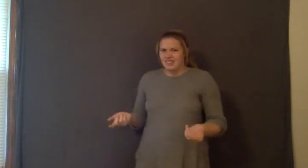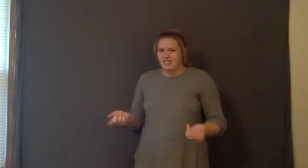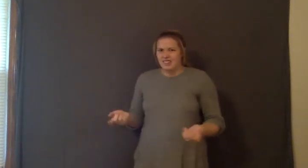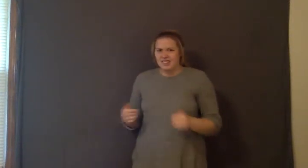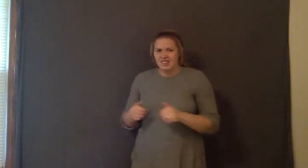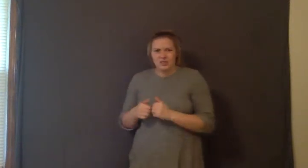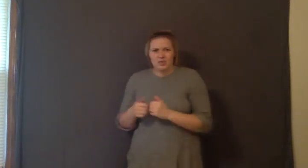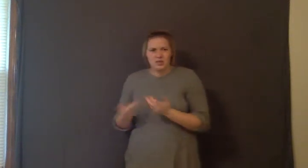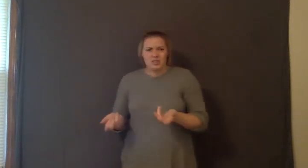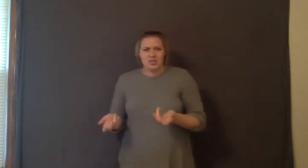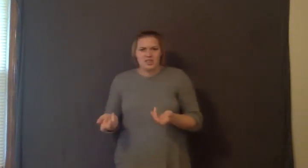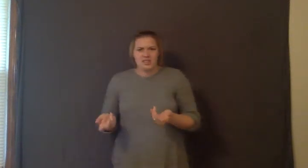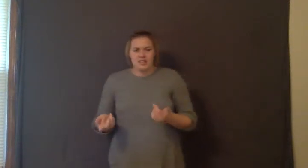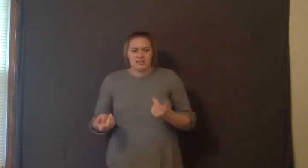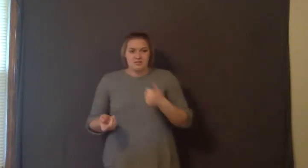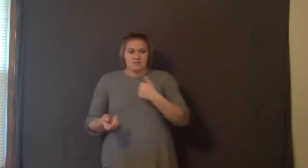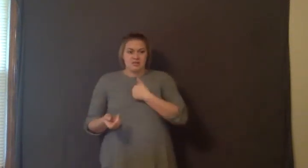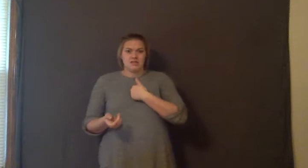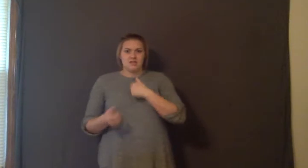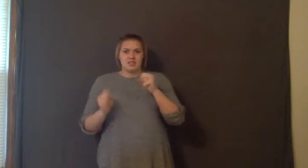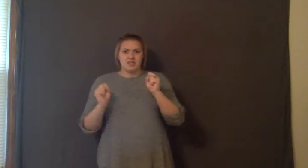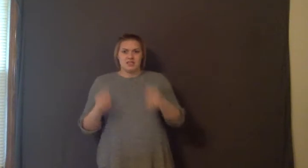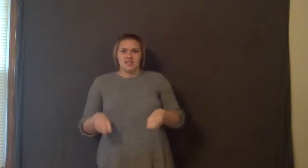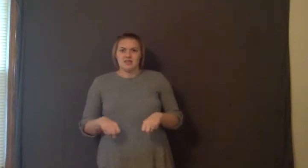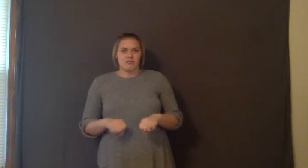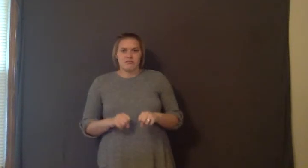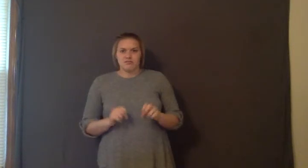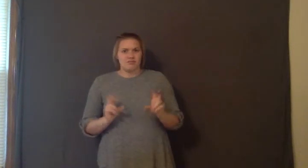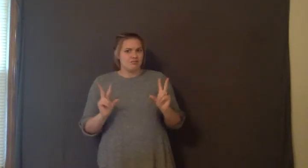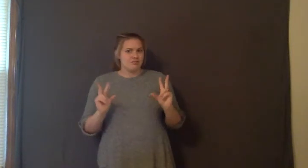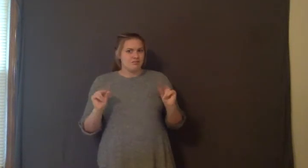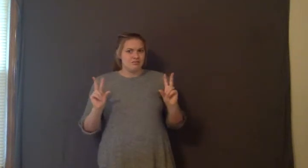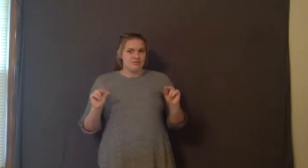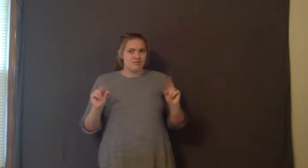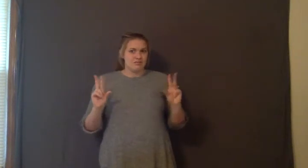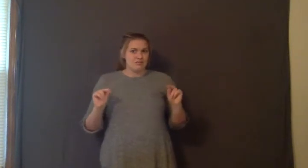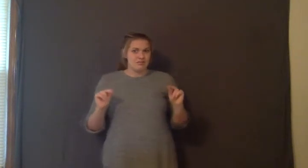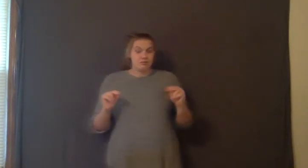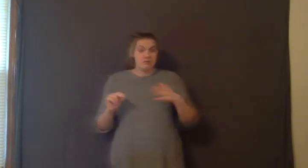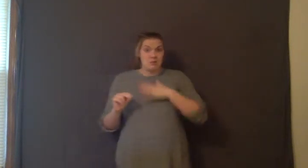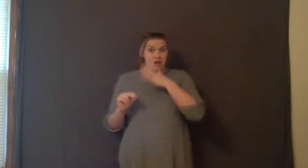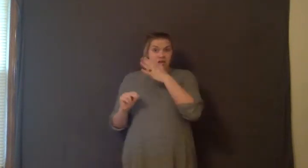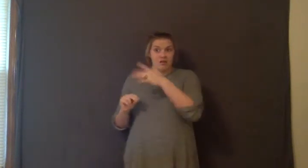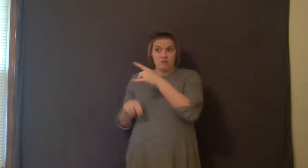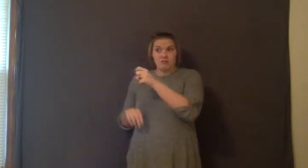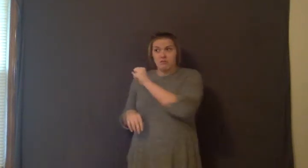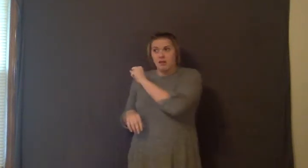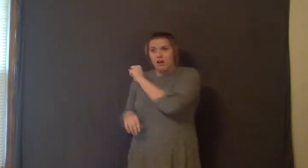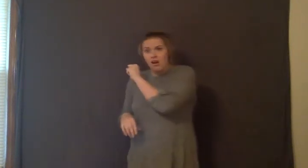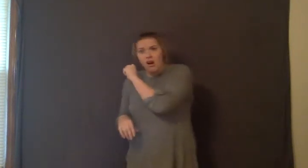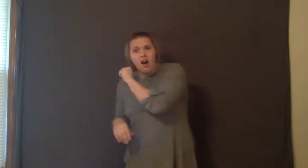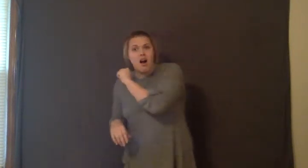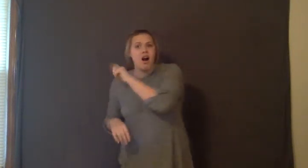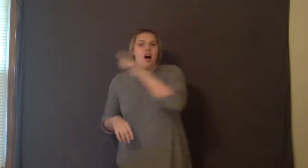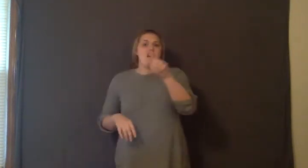do. When I thought about my grandmother, of course she would think all her grandkids were special. My grandfather was in prison during Prohibition. My male uncles